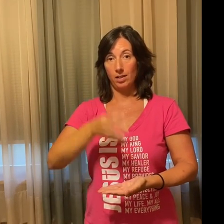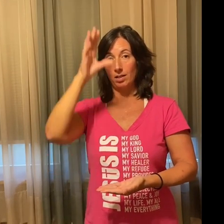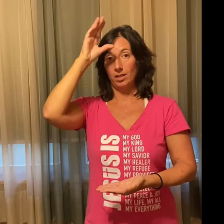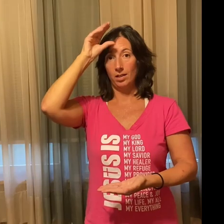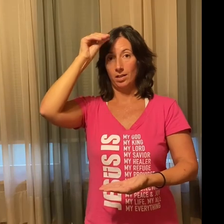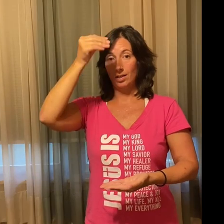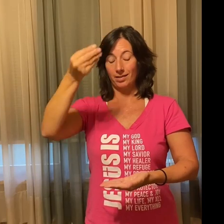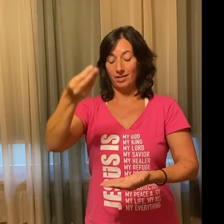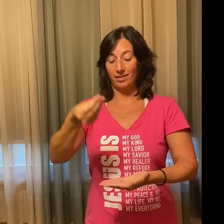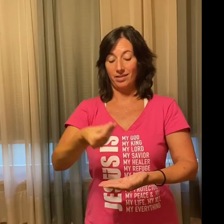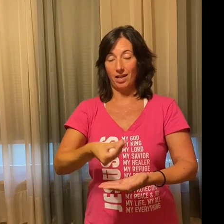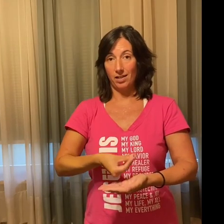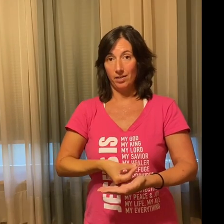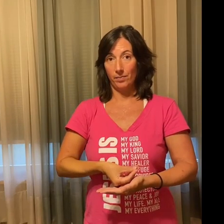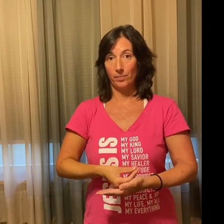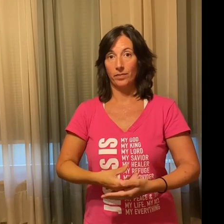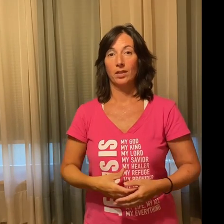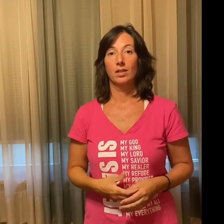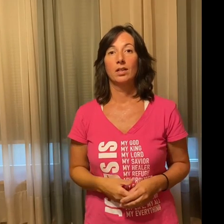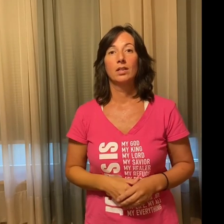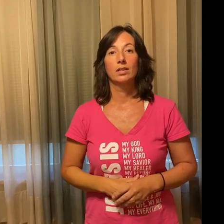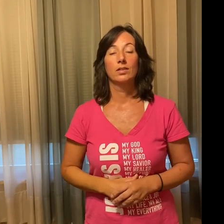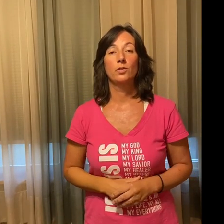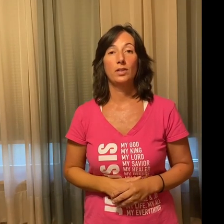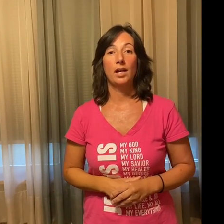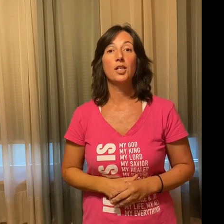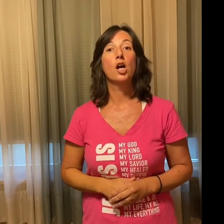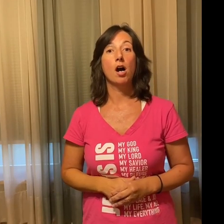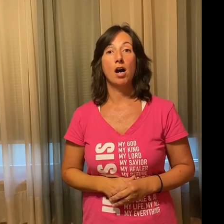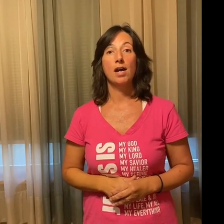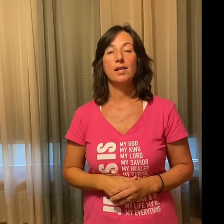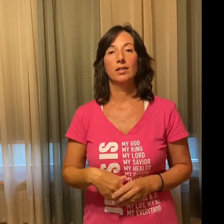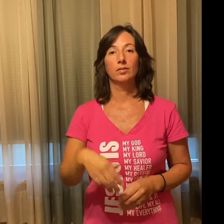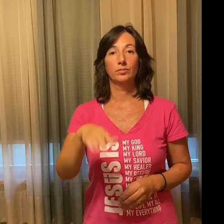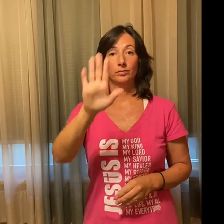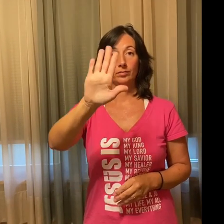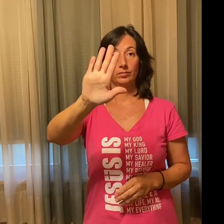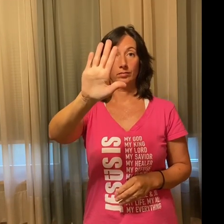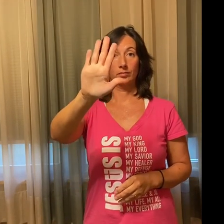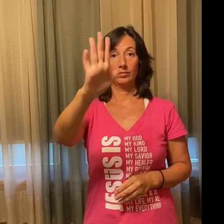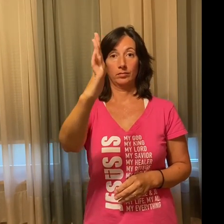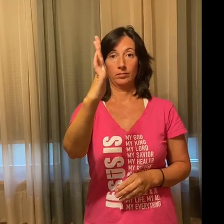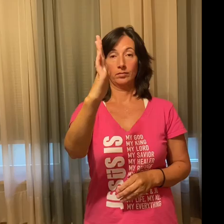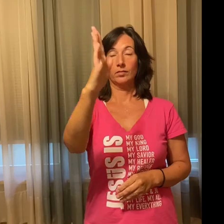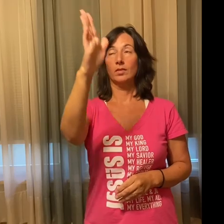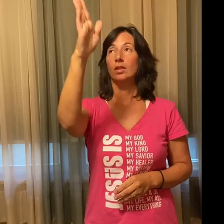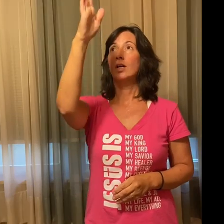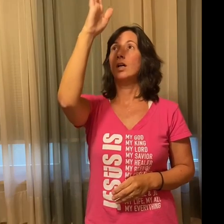Son, Son. To sign God,